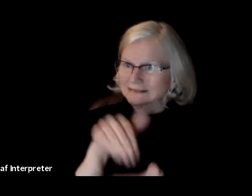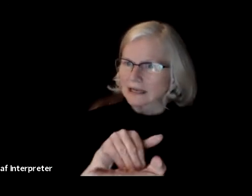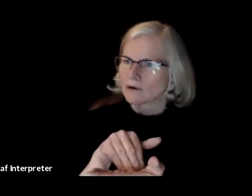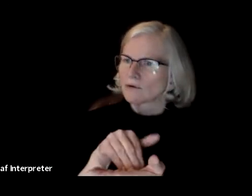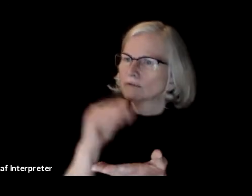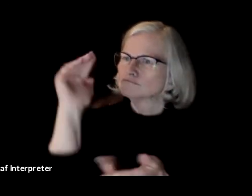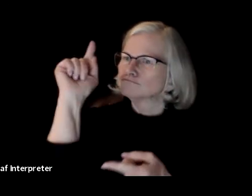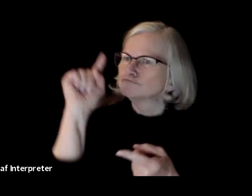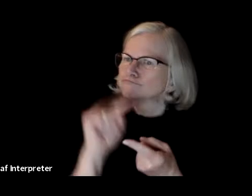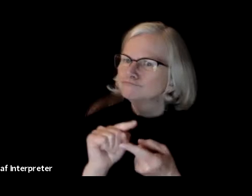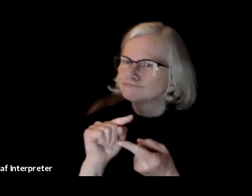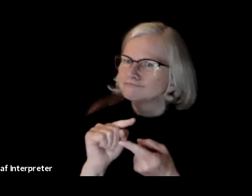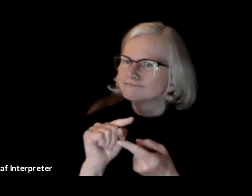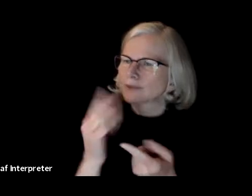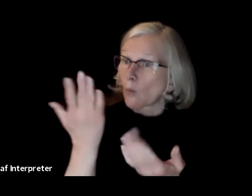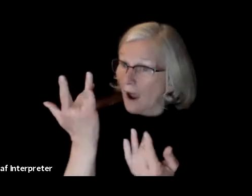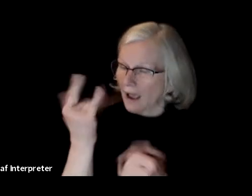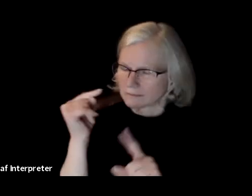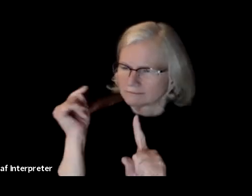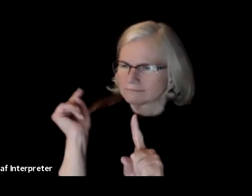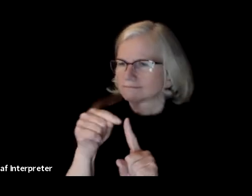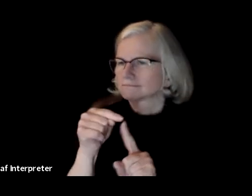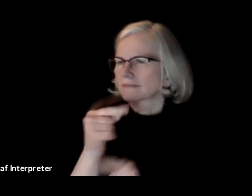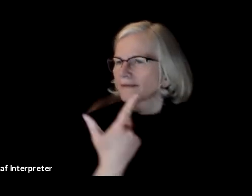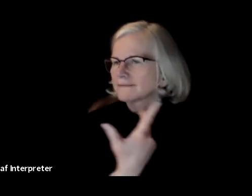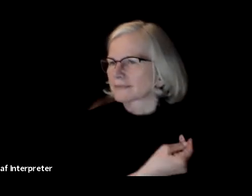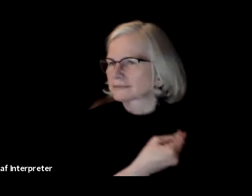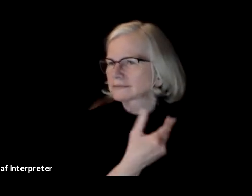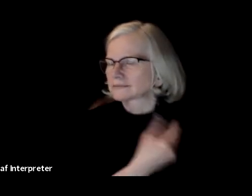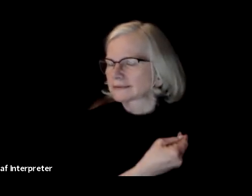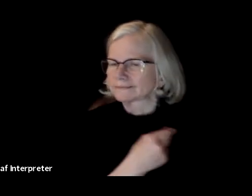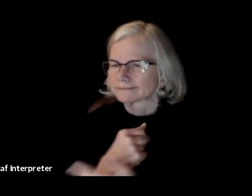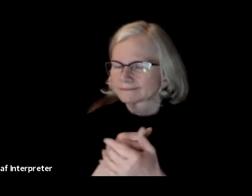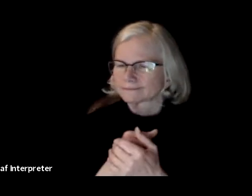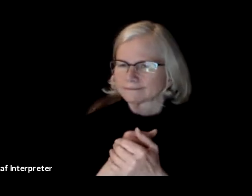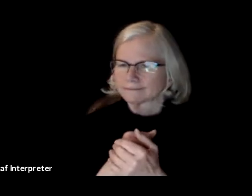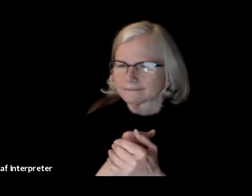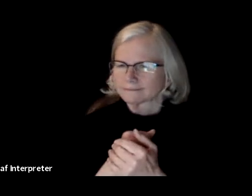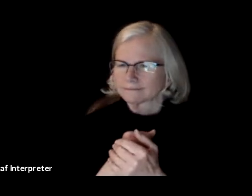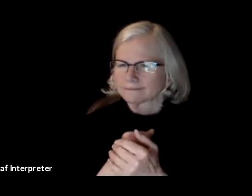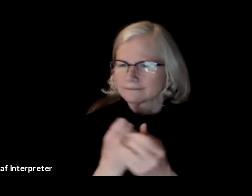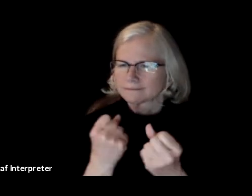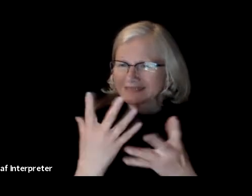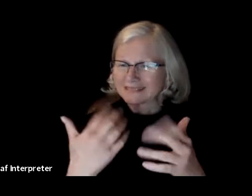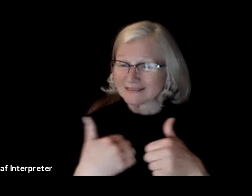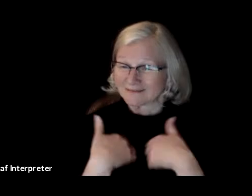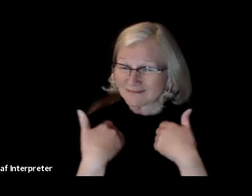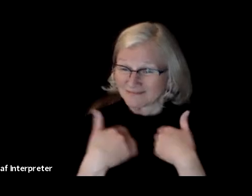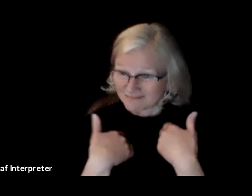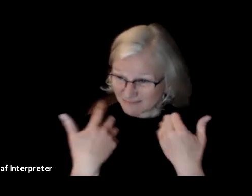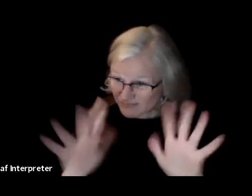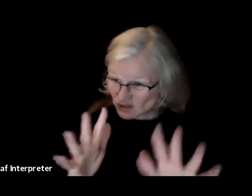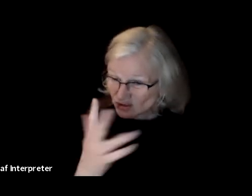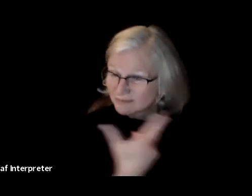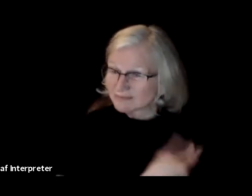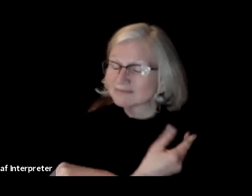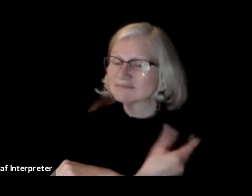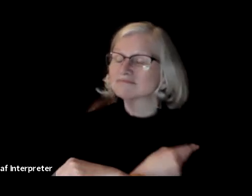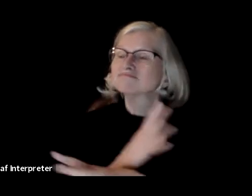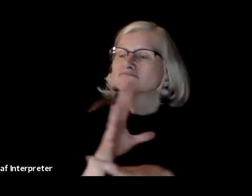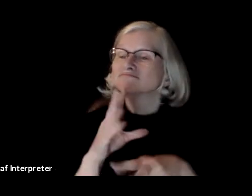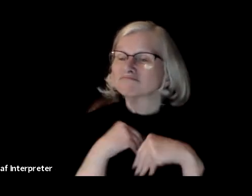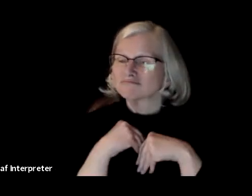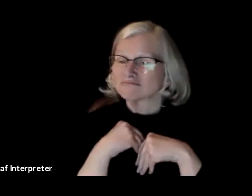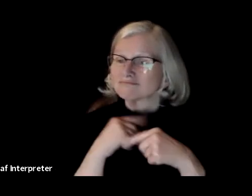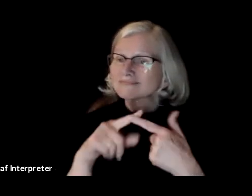said prior to me speaking, the rate of vaccine acceptance among our residents is high, and we need to encourage staff to